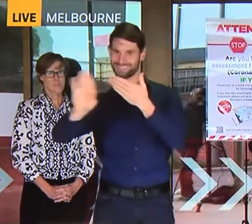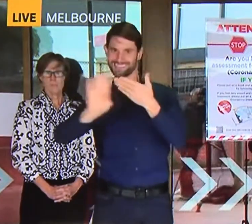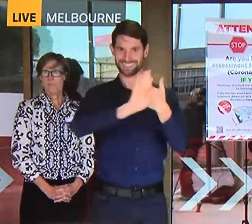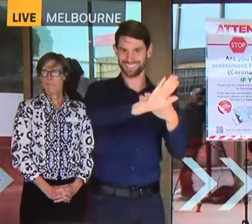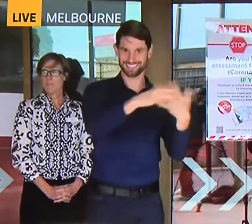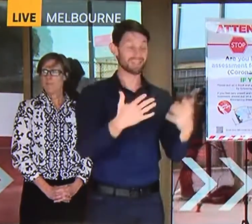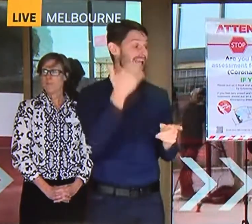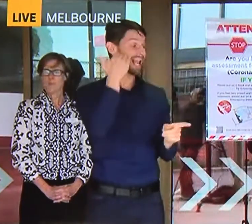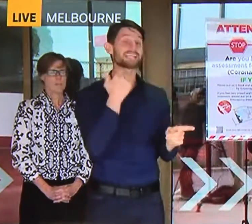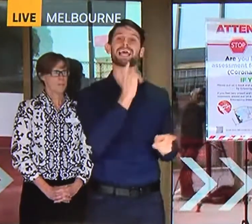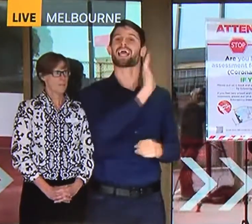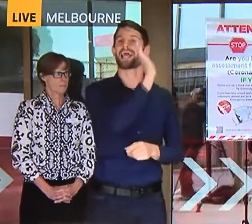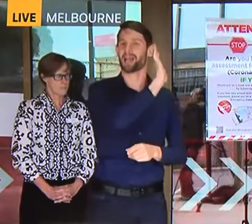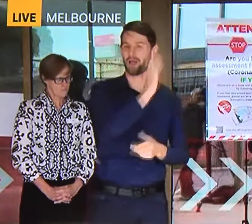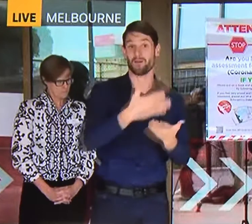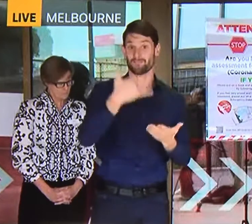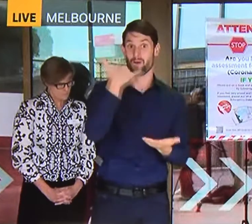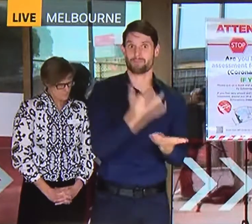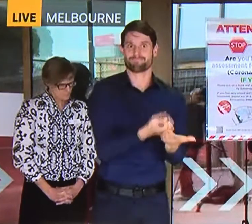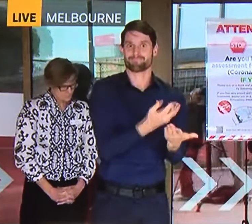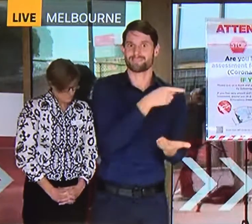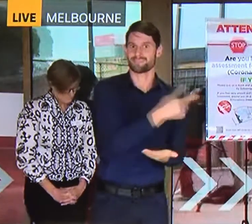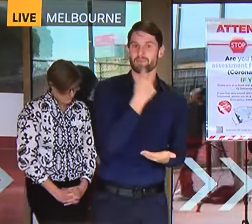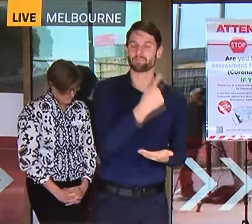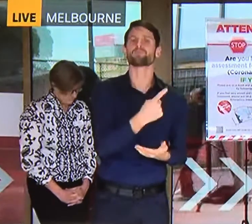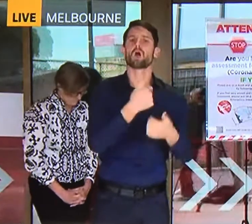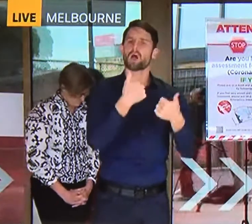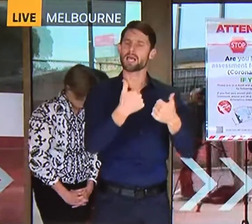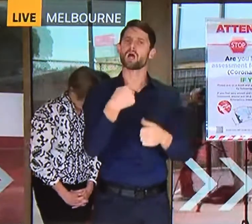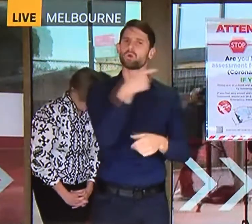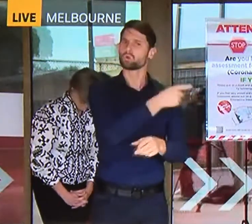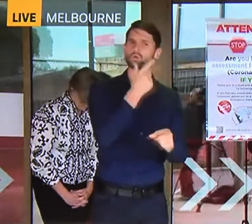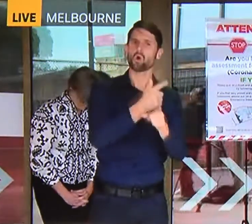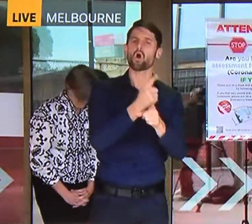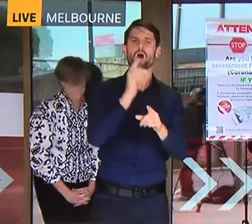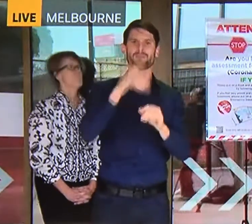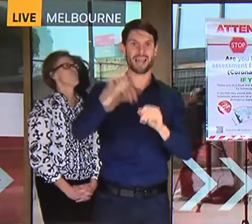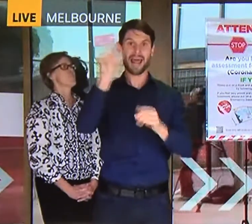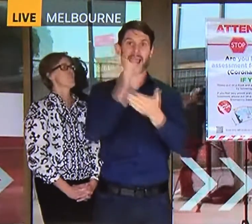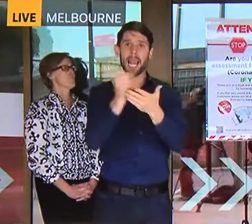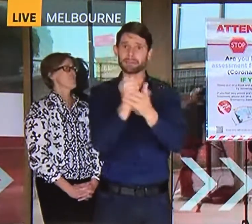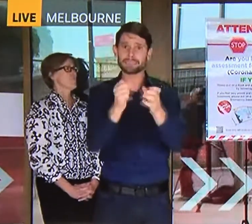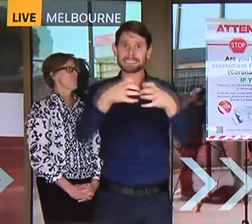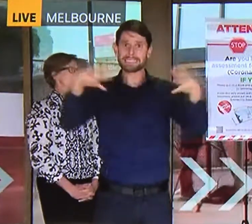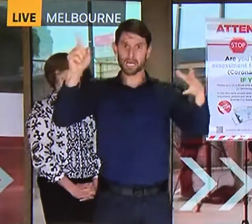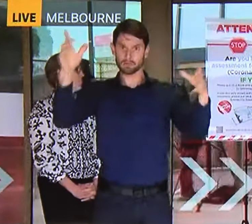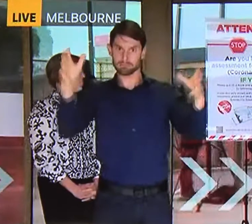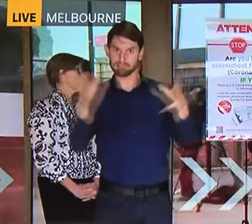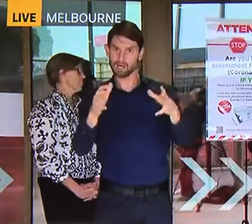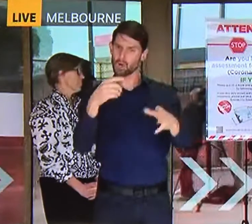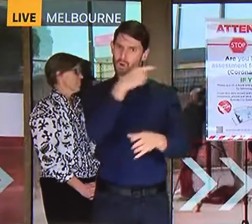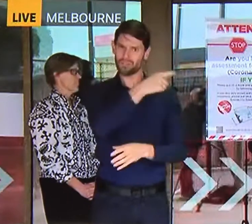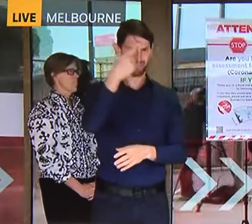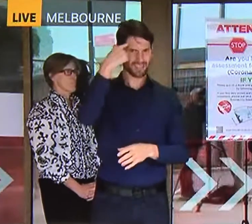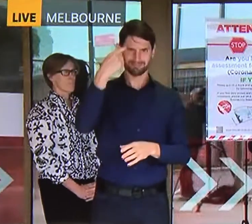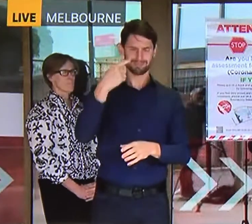Hi, thanks very much, Minister. First of all, you're chatting about flattening the curve here. Do you think it's a bit premature in